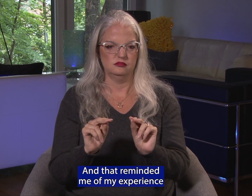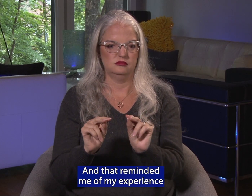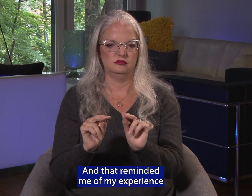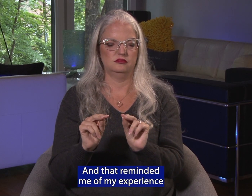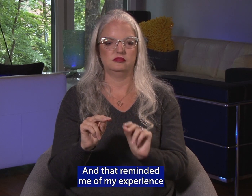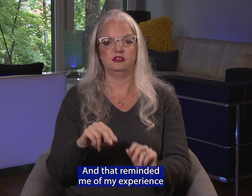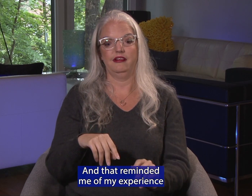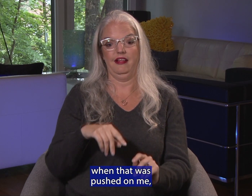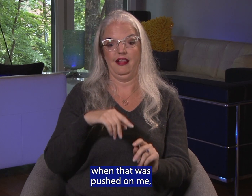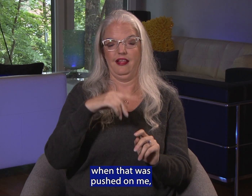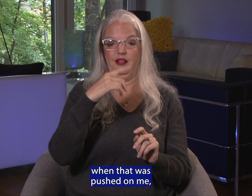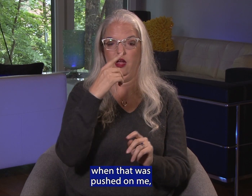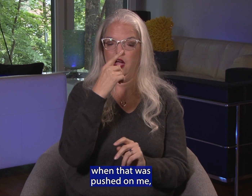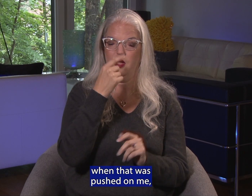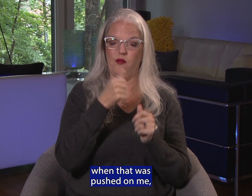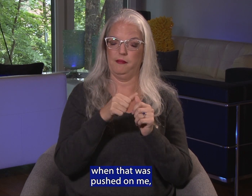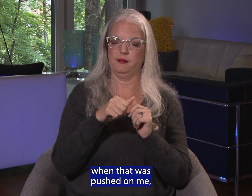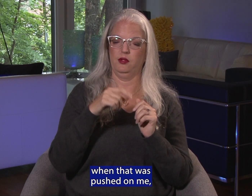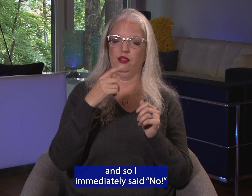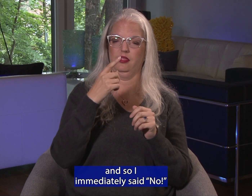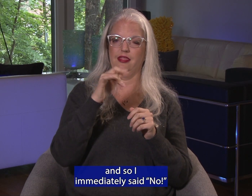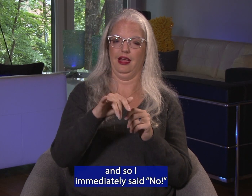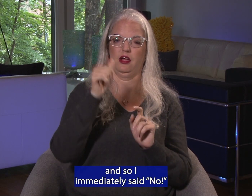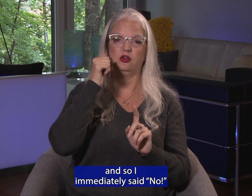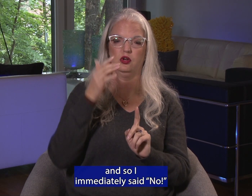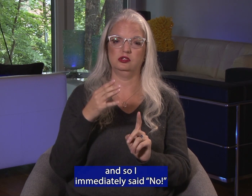experience when that was pushed on me, and so I immediately said no.